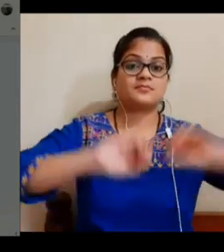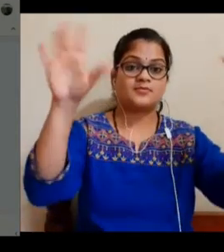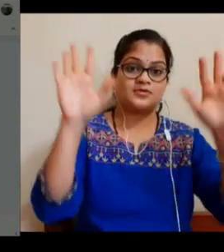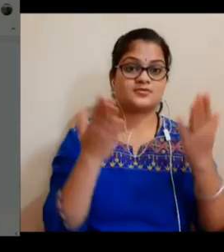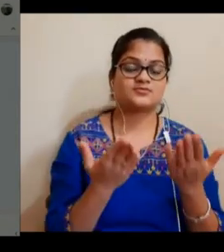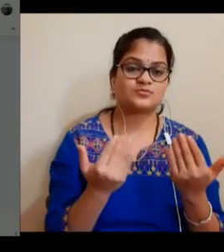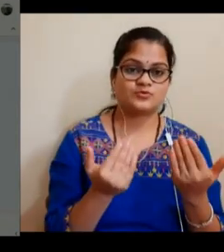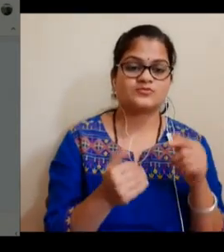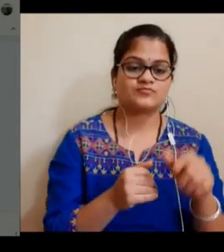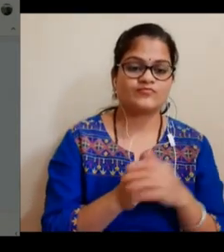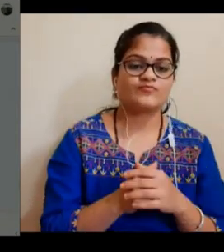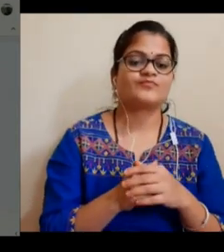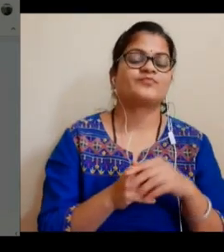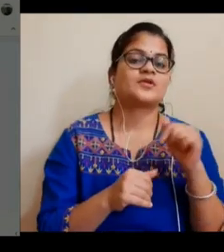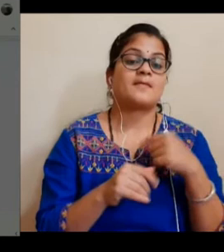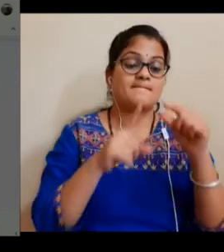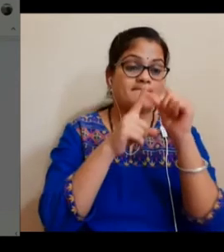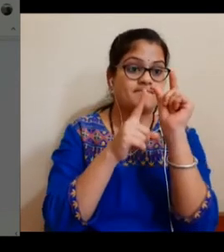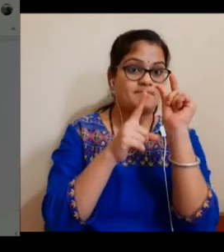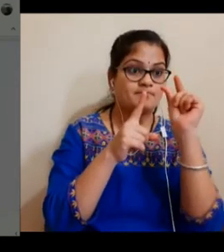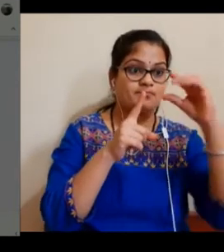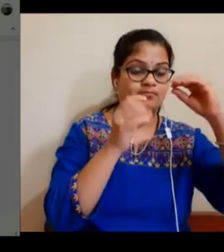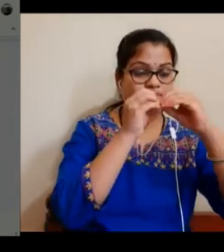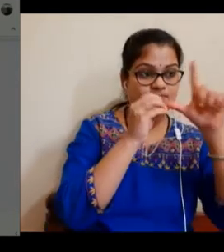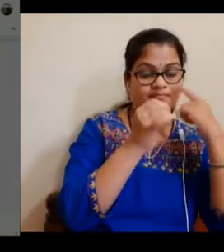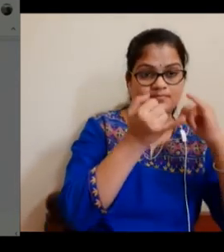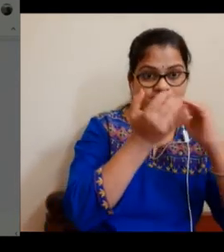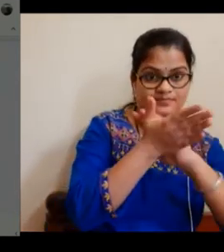I'm going to publish it now.